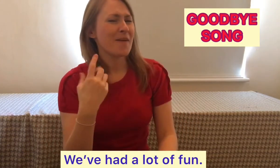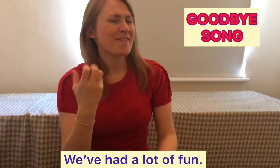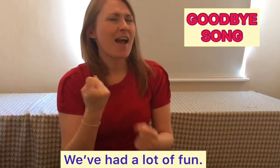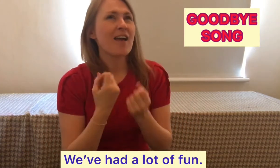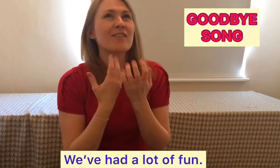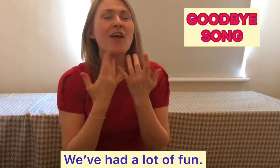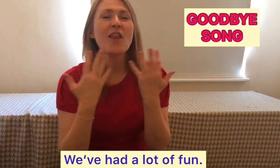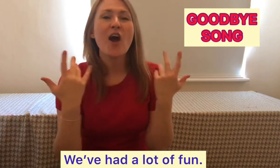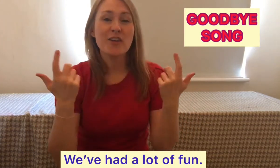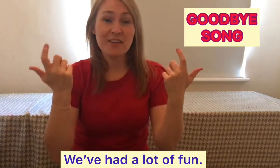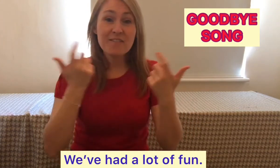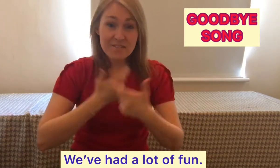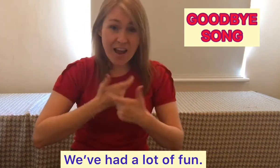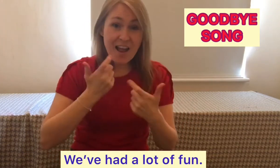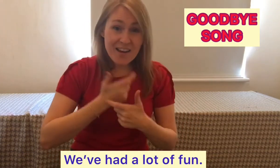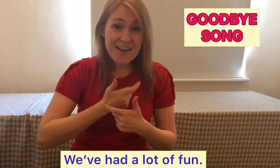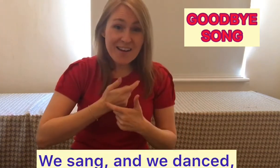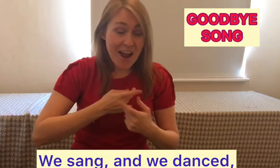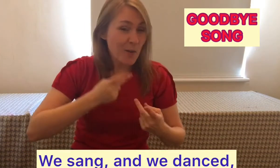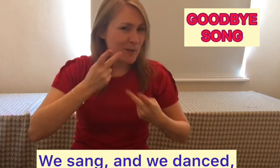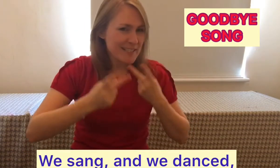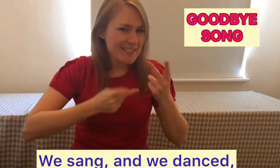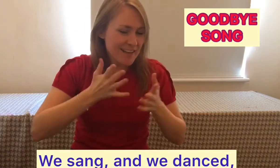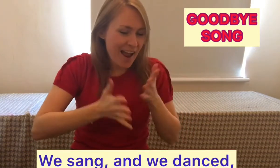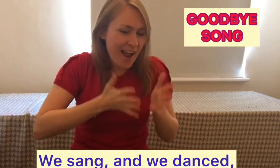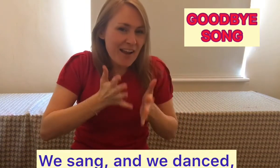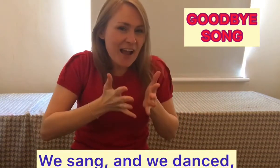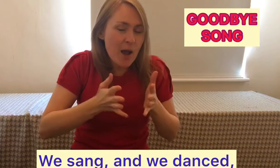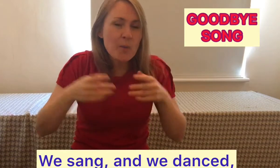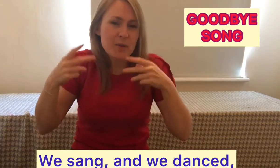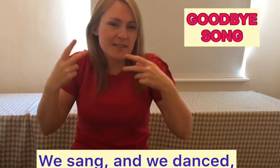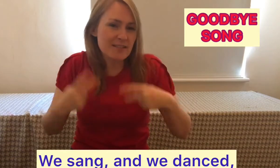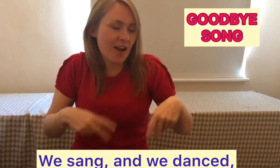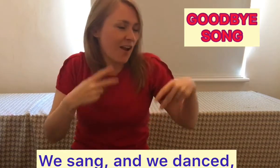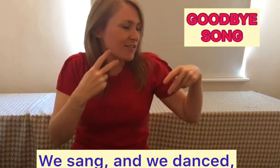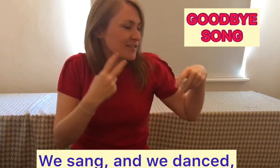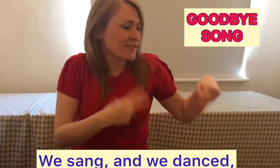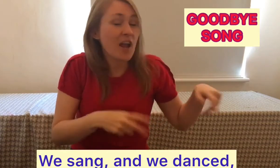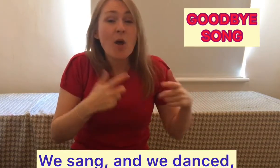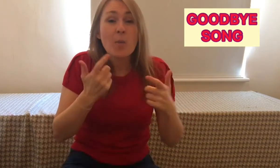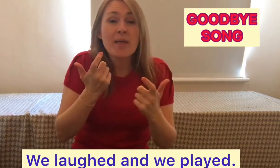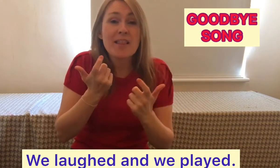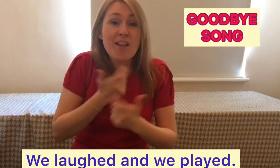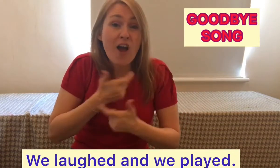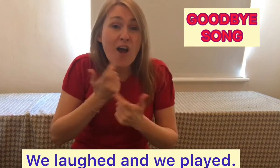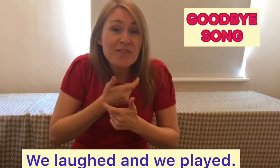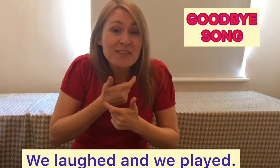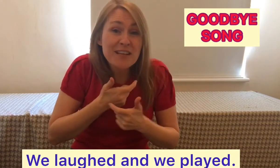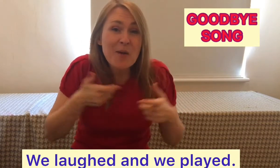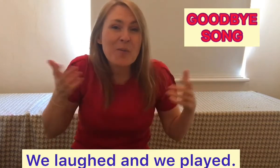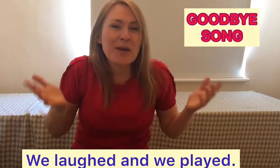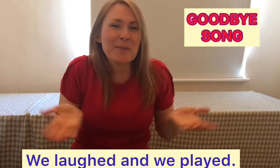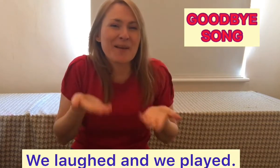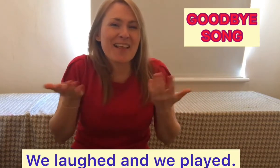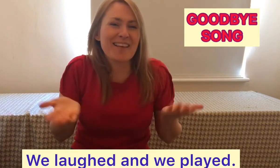we've had a lot of fun We sang and we danced We loved and we played